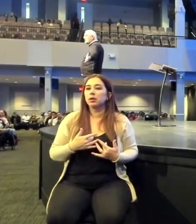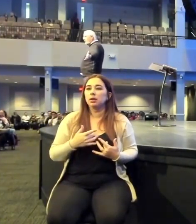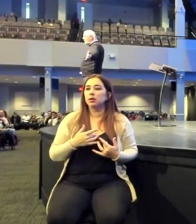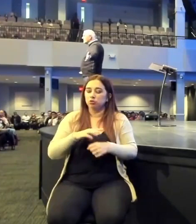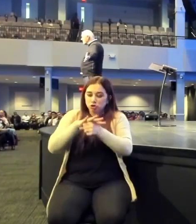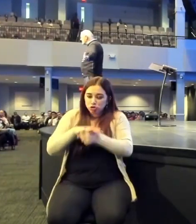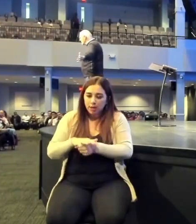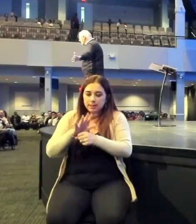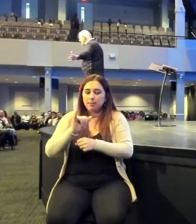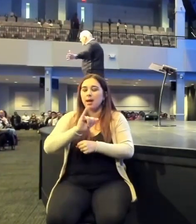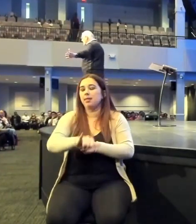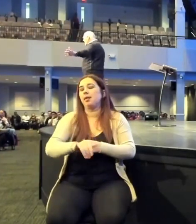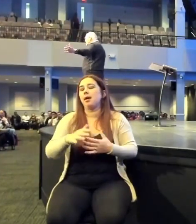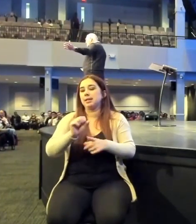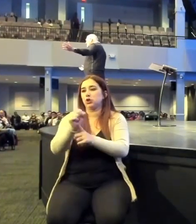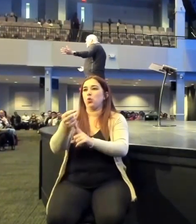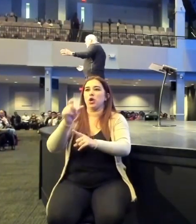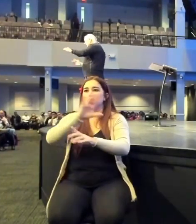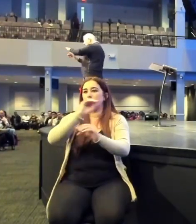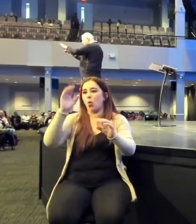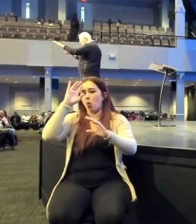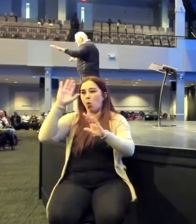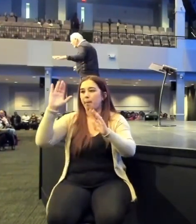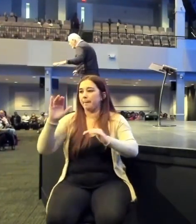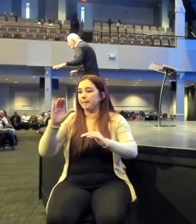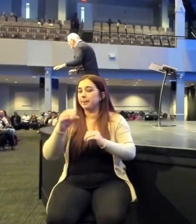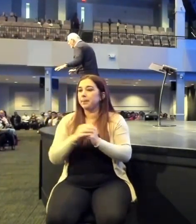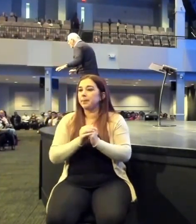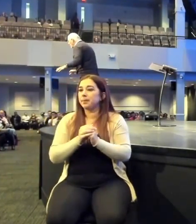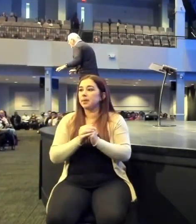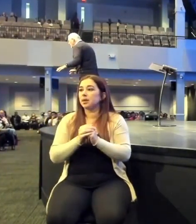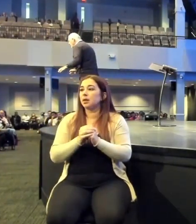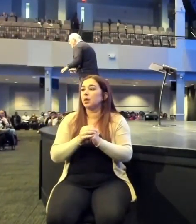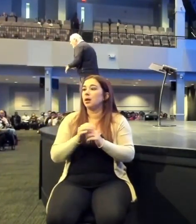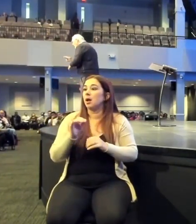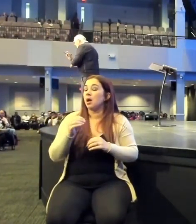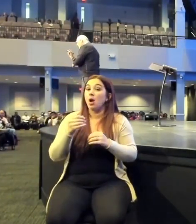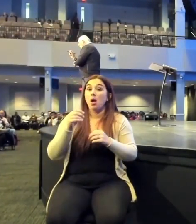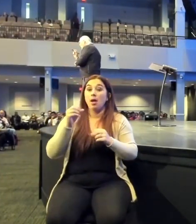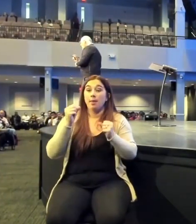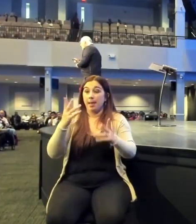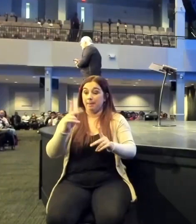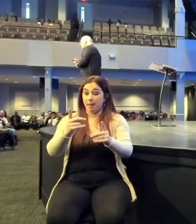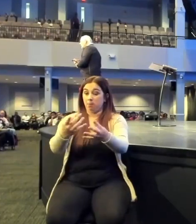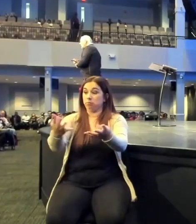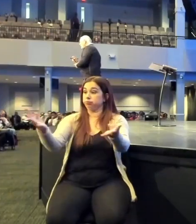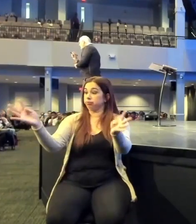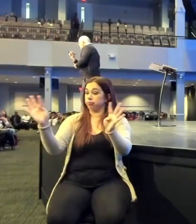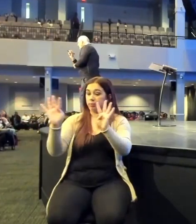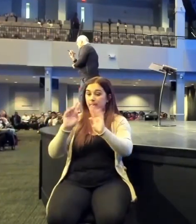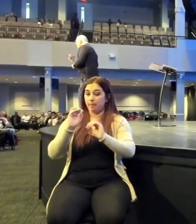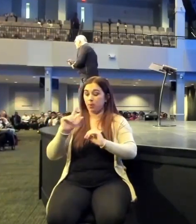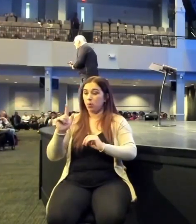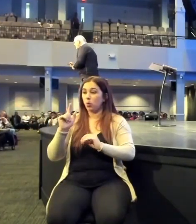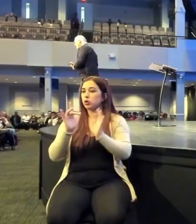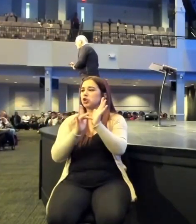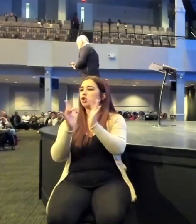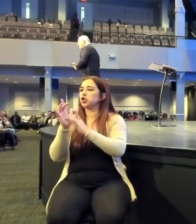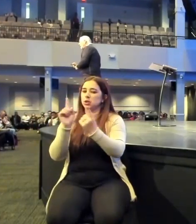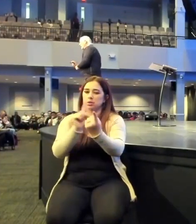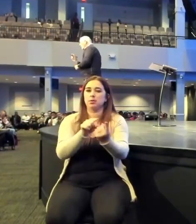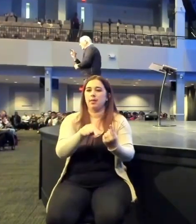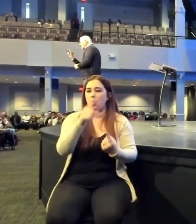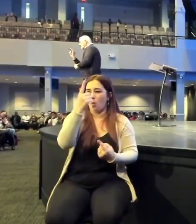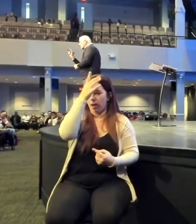distressed by his hopelessness. And Jesus, out of all the people around the pool that day, found that one man who didn't have any hope